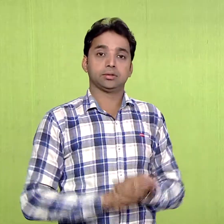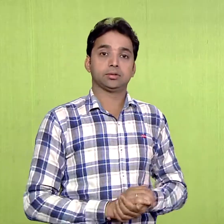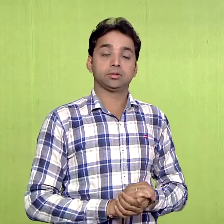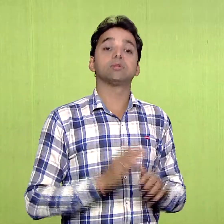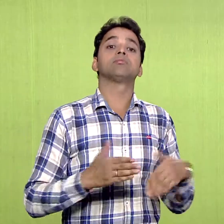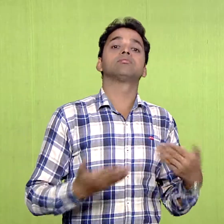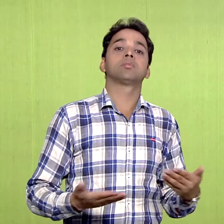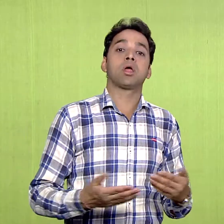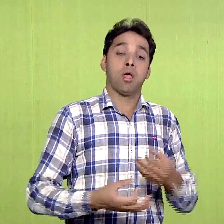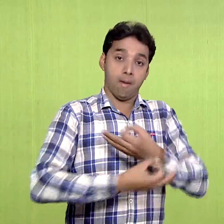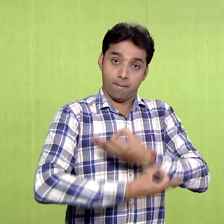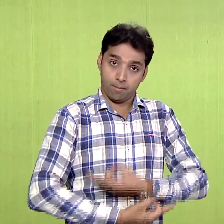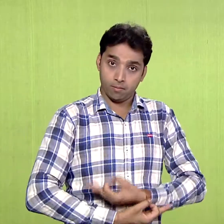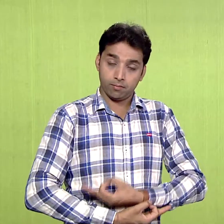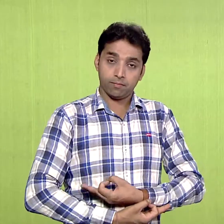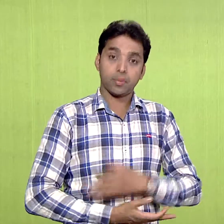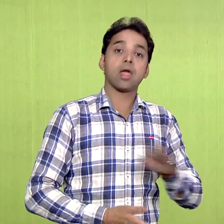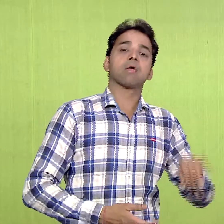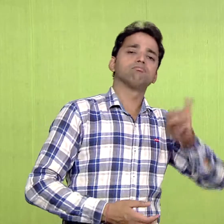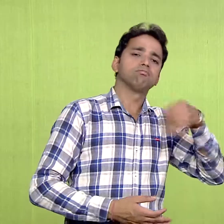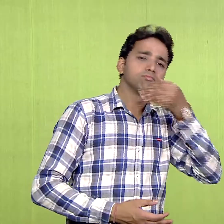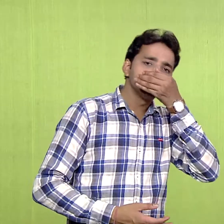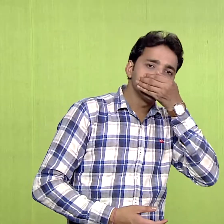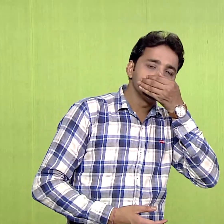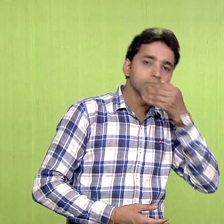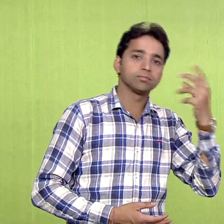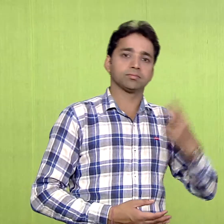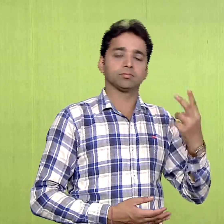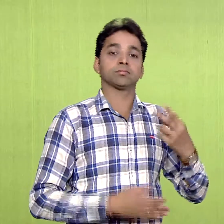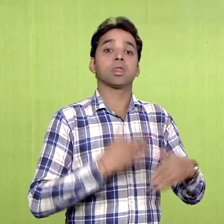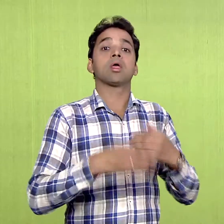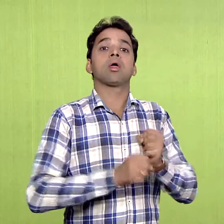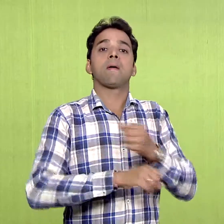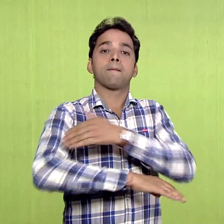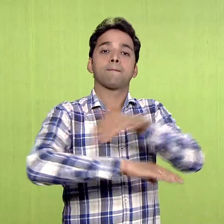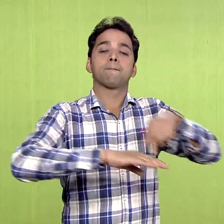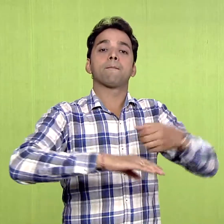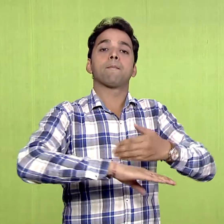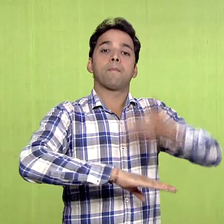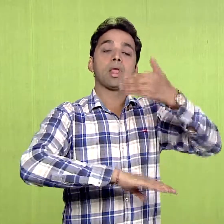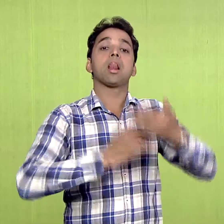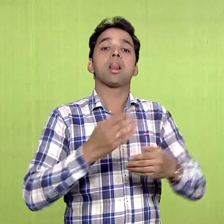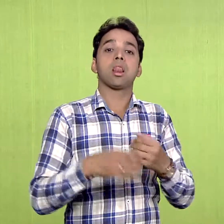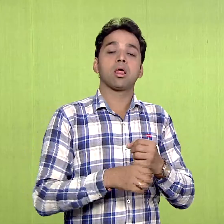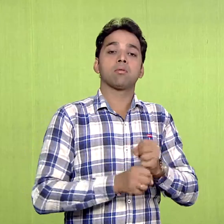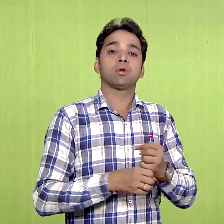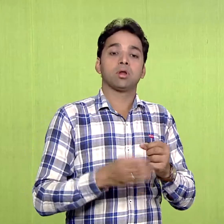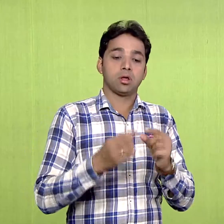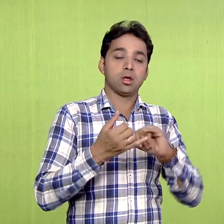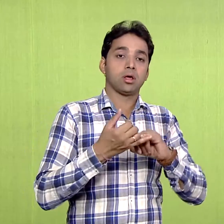While Buddhists and Jains began to build stupas, viharas and